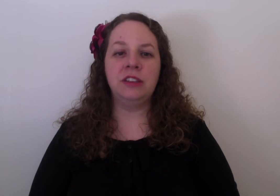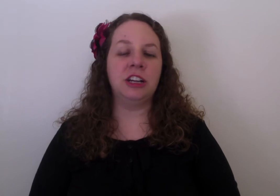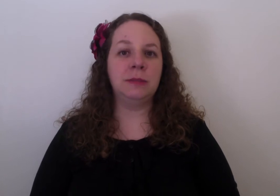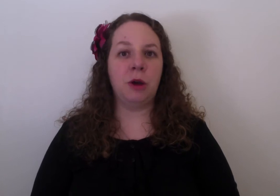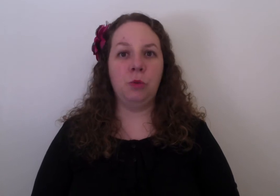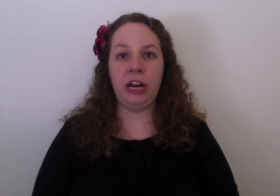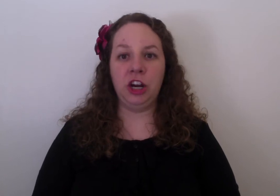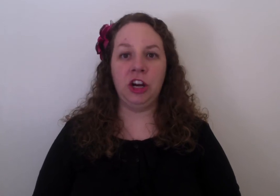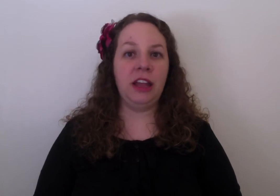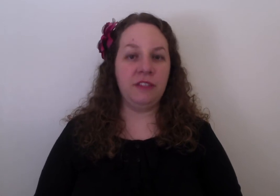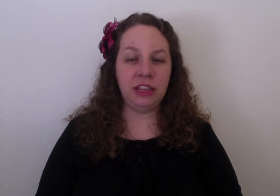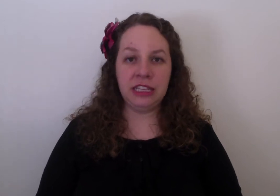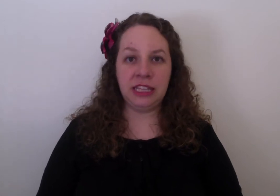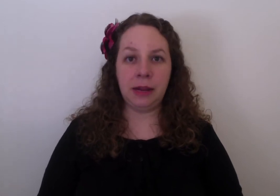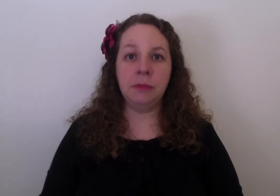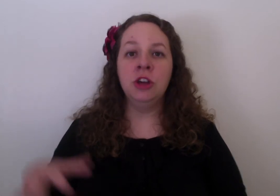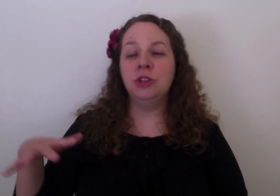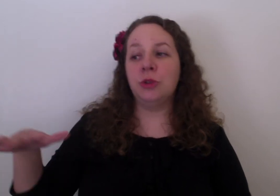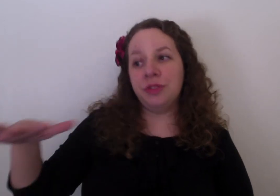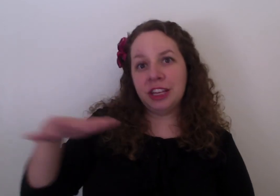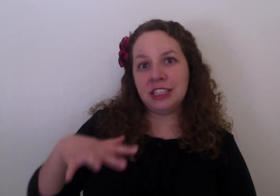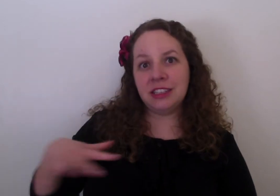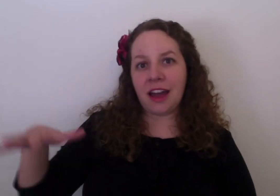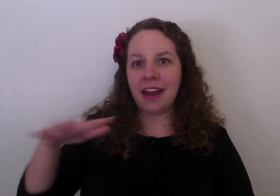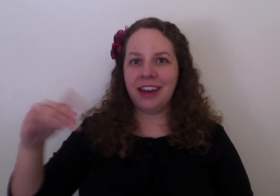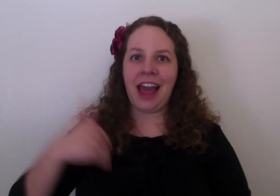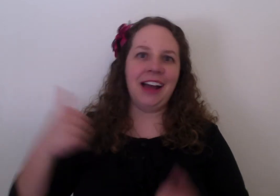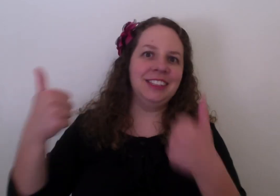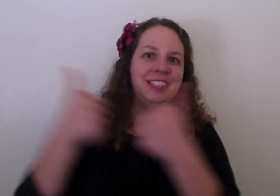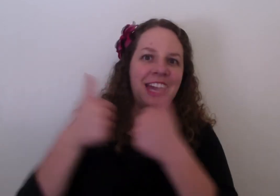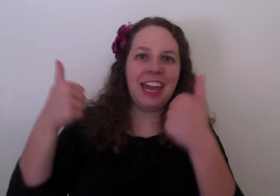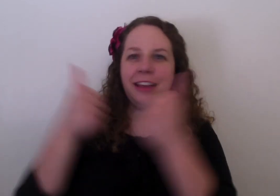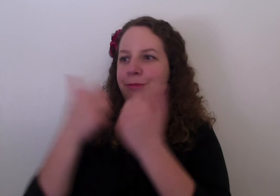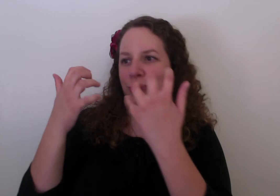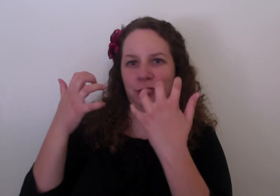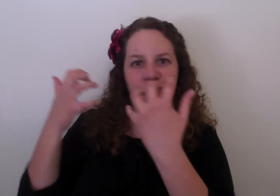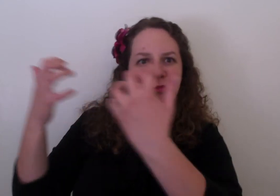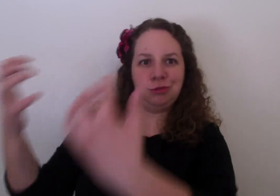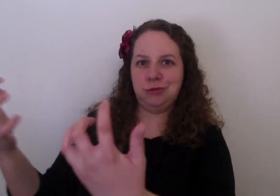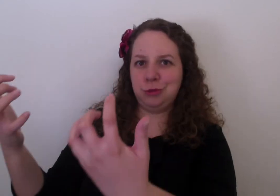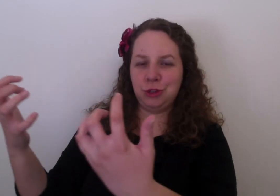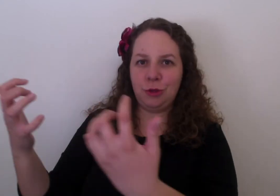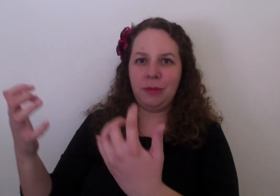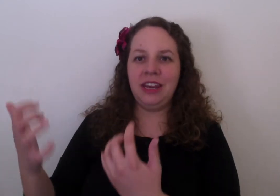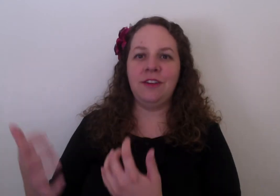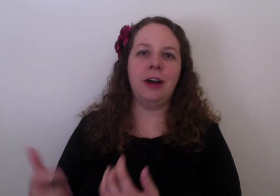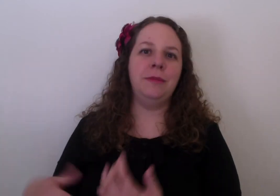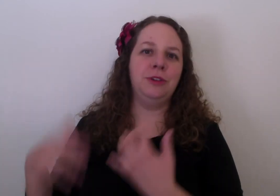talks about where everything is set up. So on this side, it has games, just so many of them, and you can